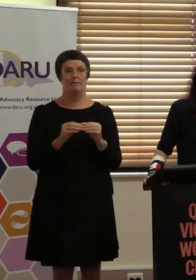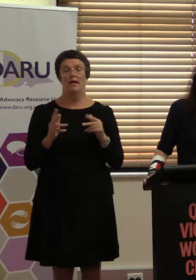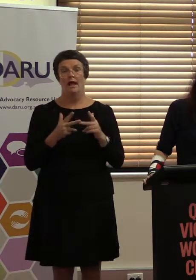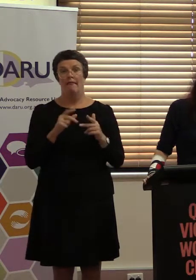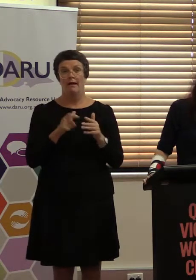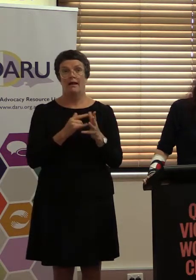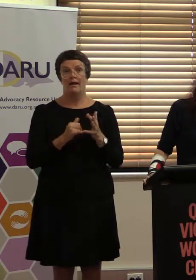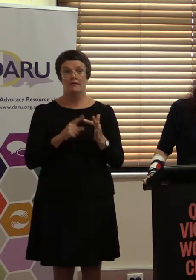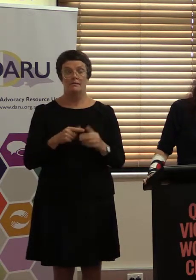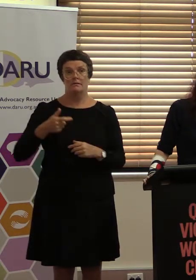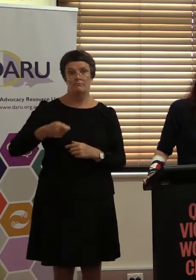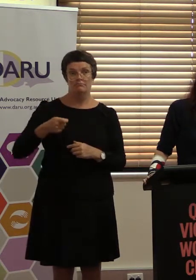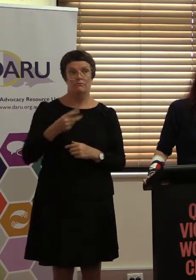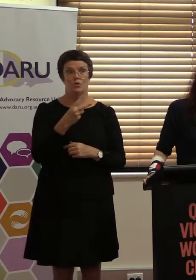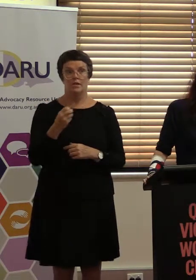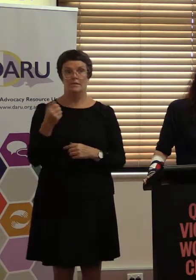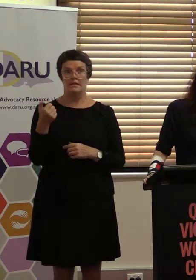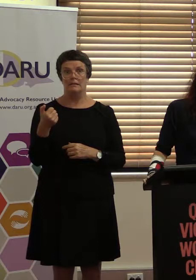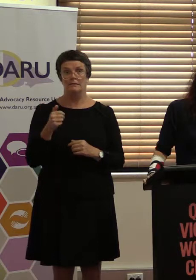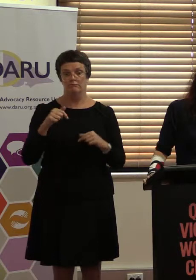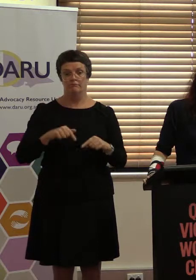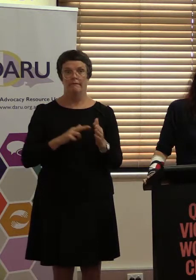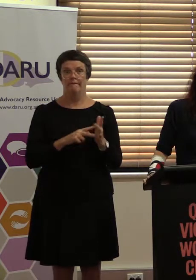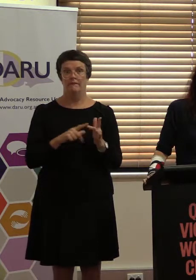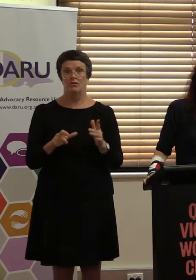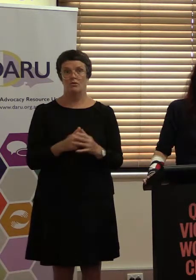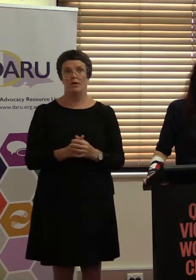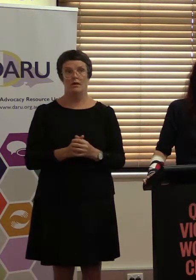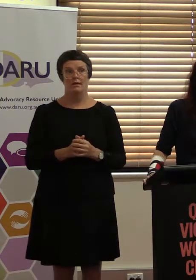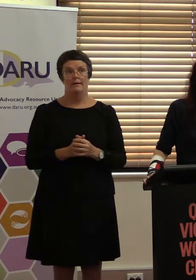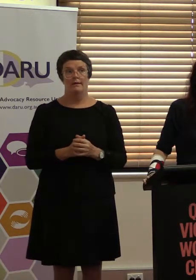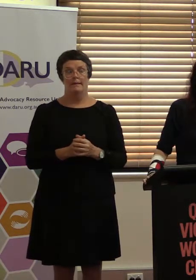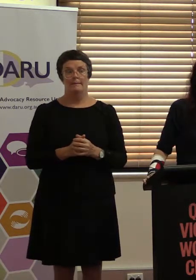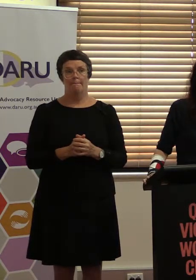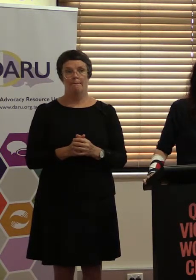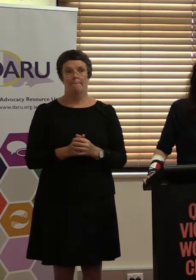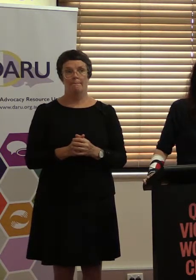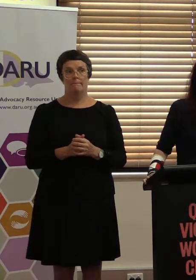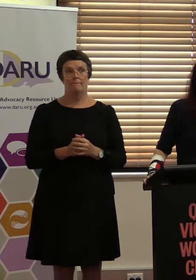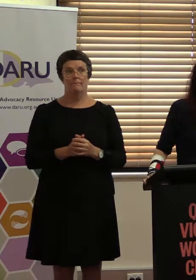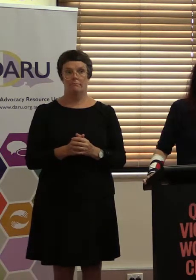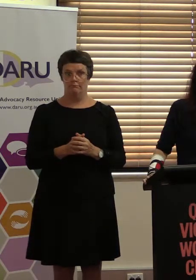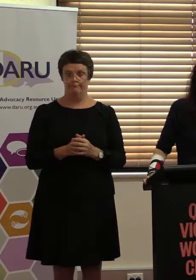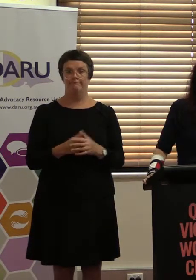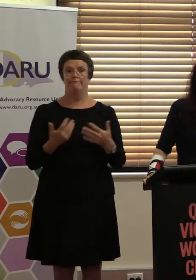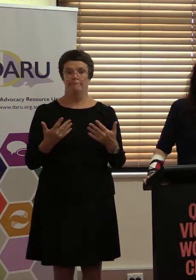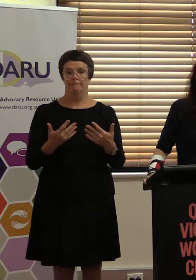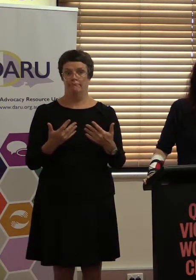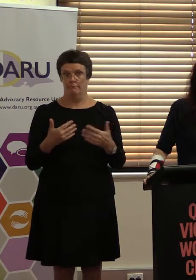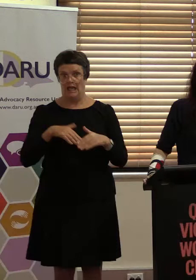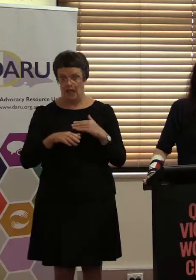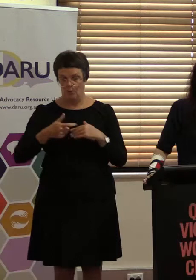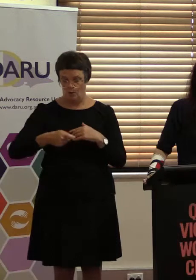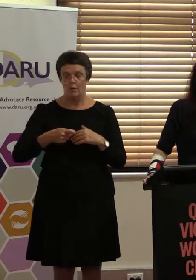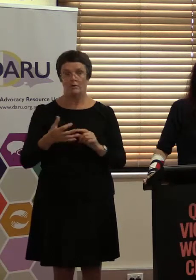case in 2006 in Victoria that was run and was successful, and there have been